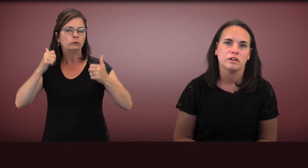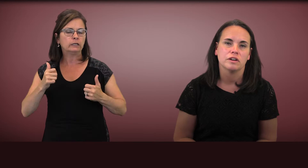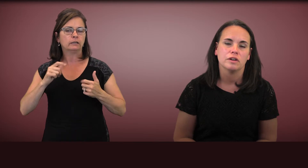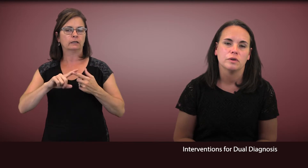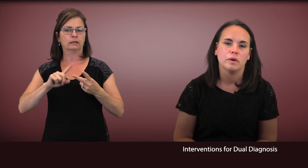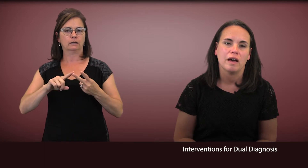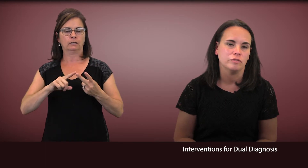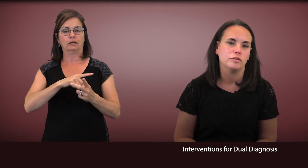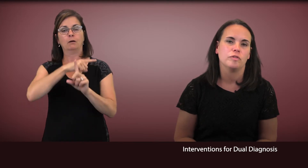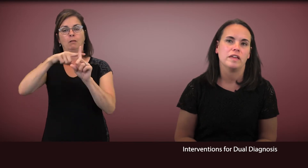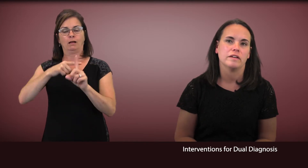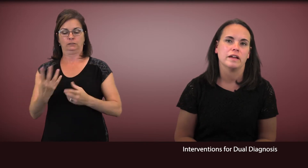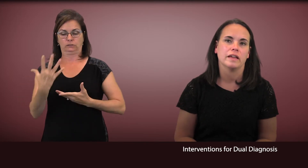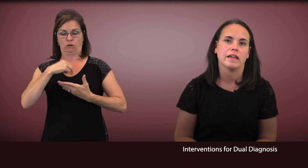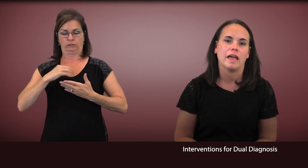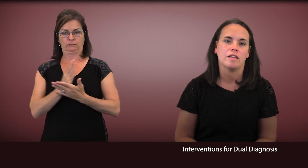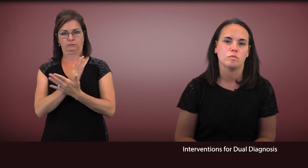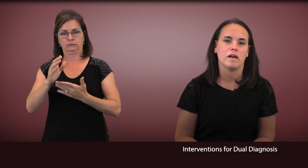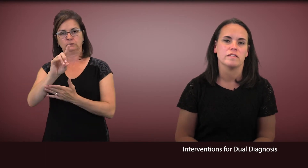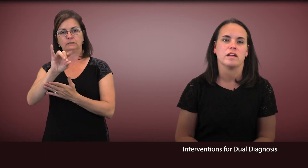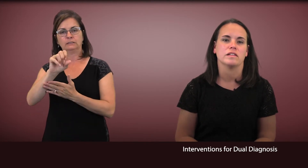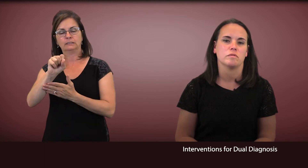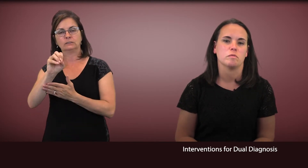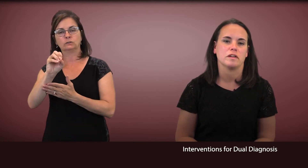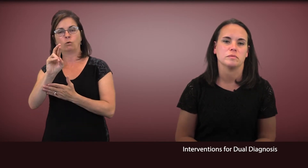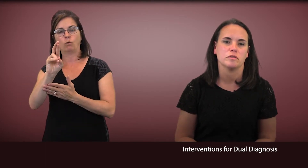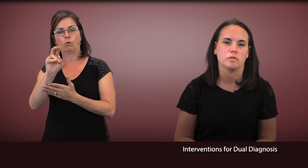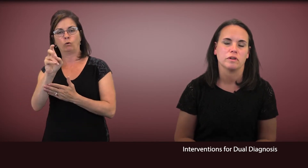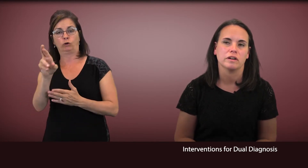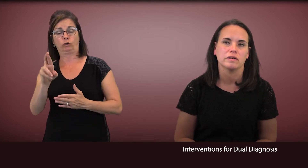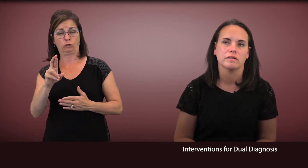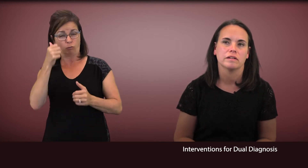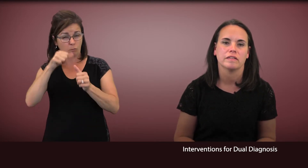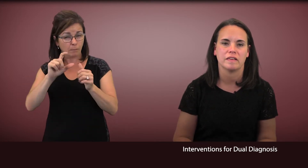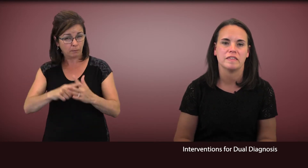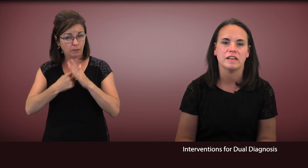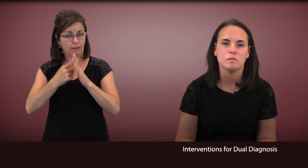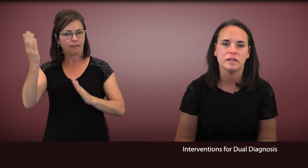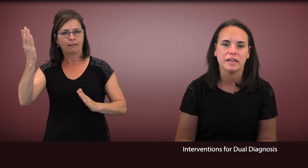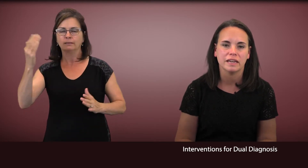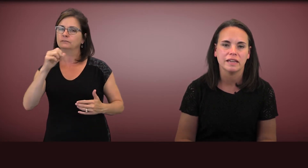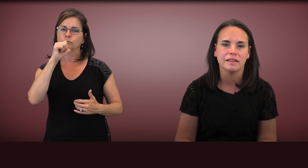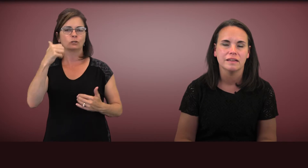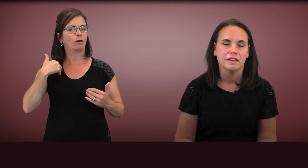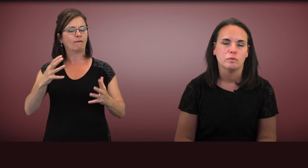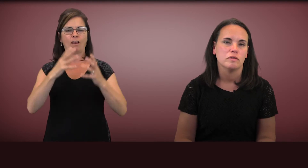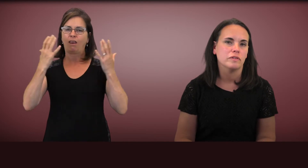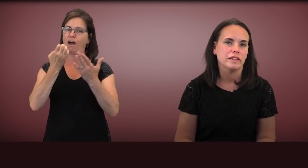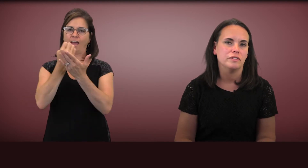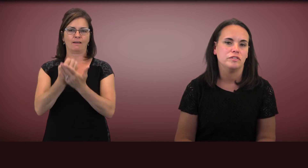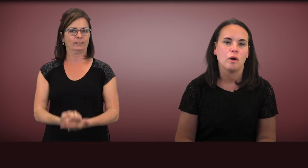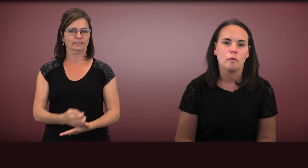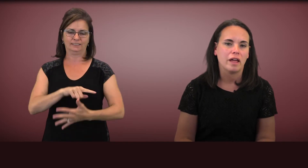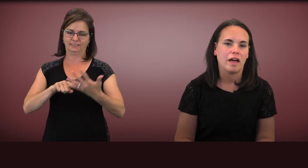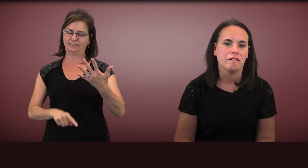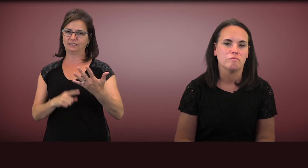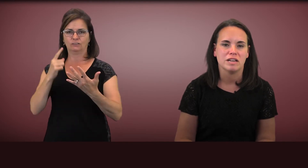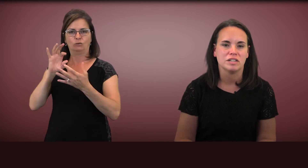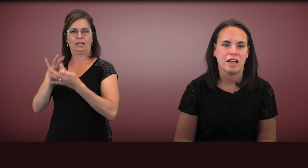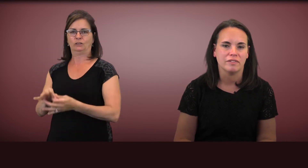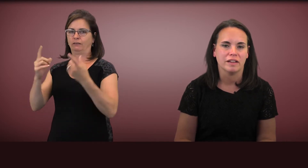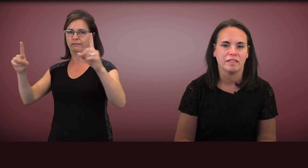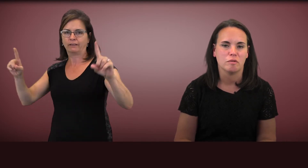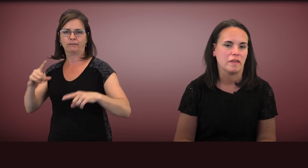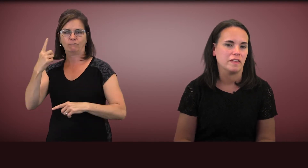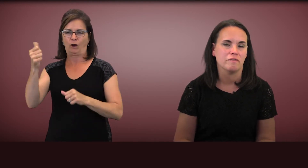with children who have reduced hearing as well as an autism spectrum disorder. As I said at the beginning, we really don't have